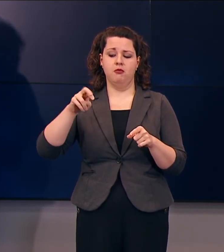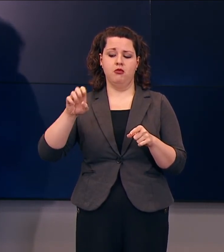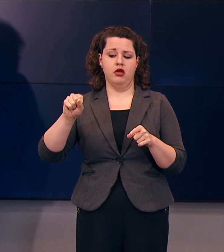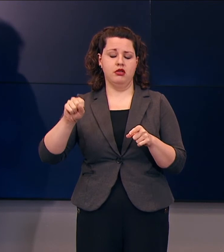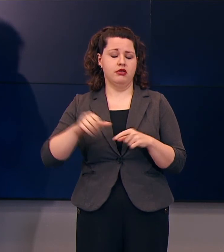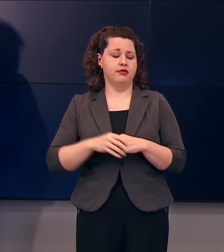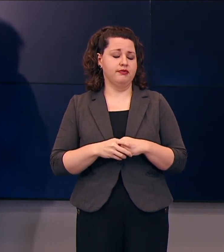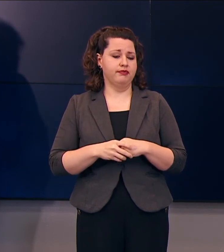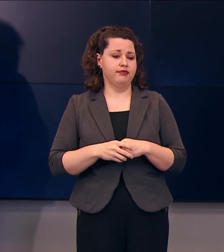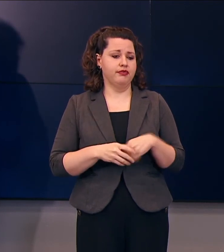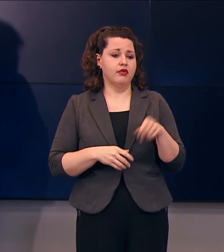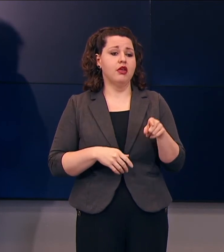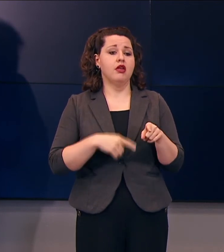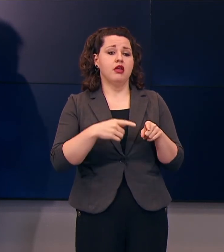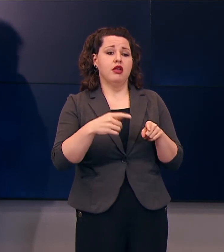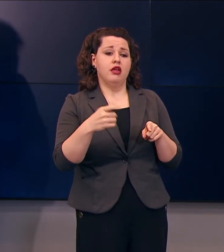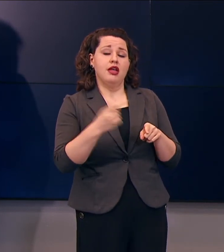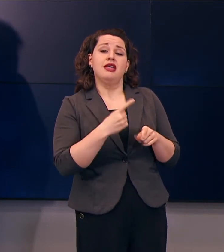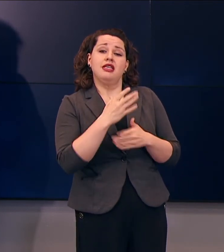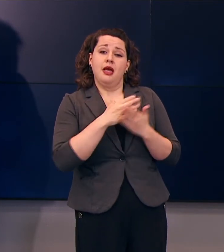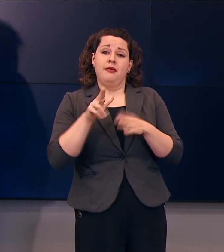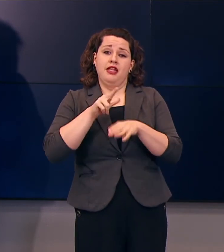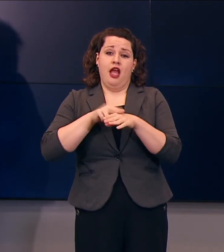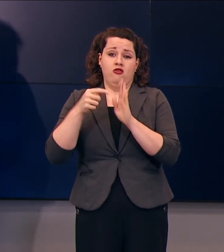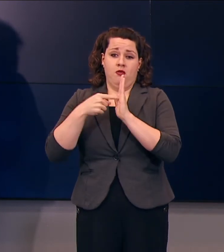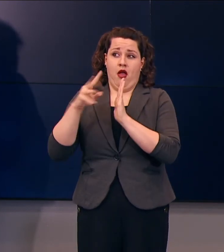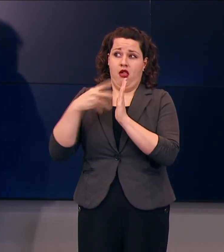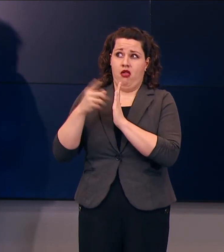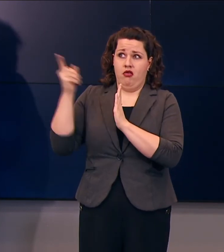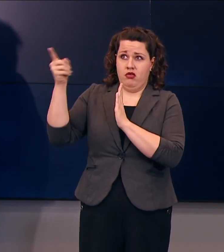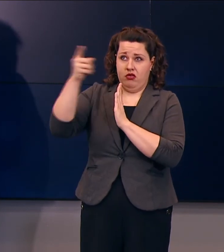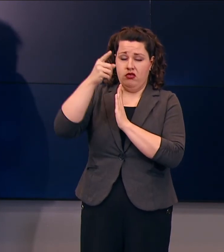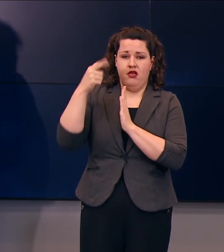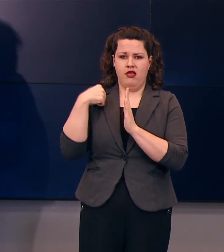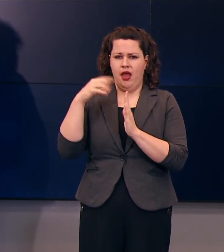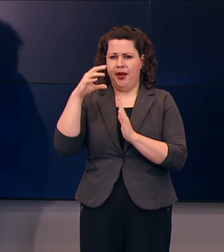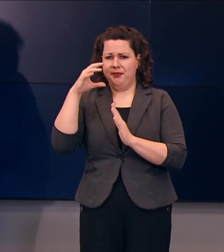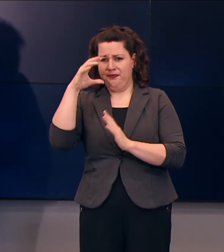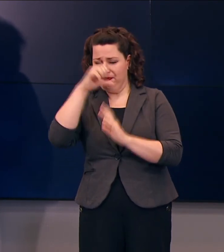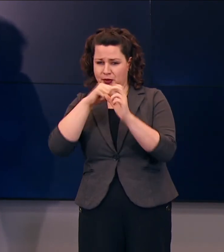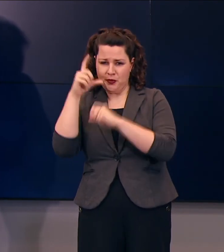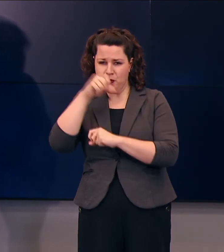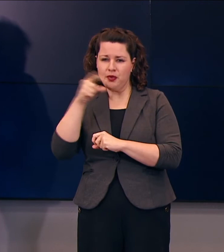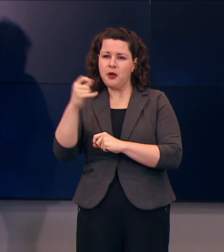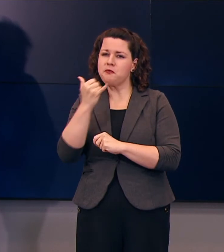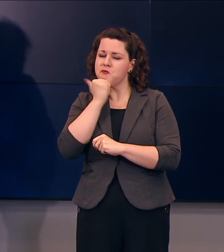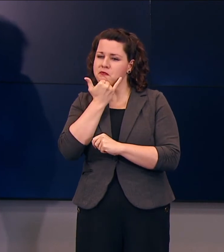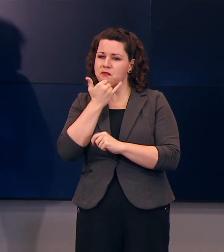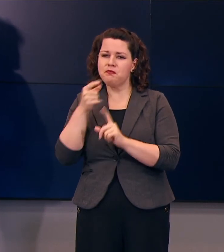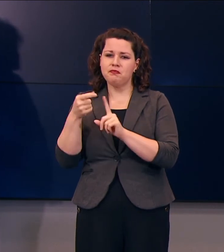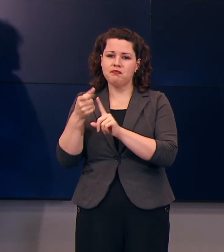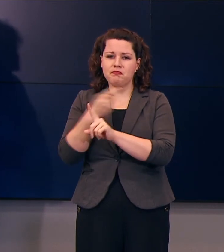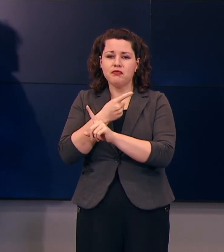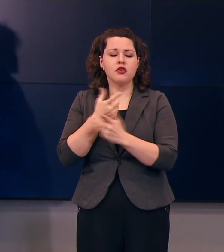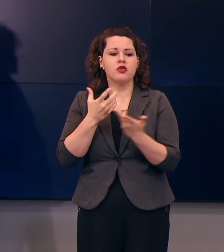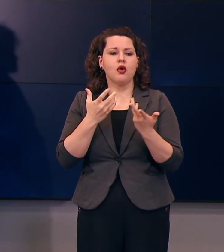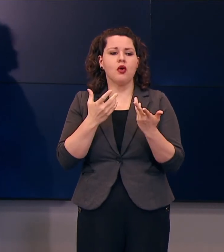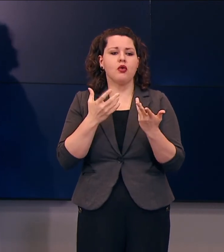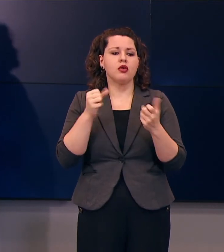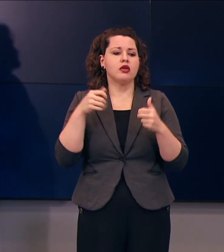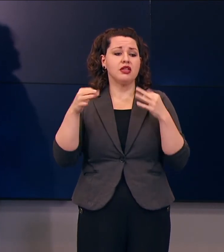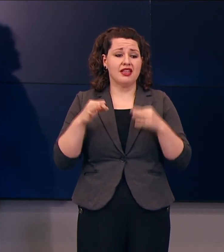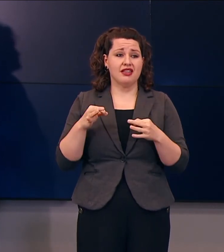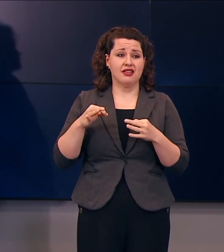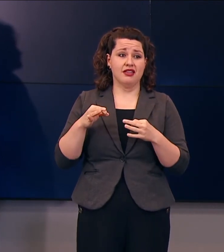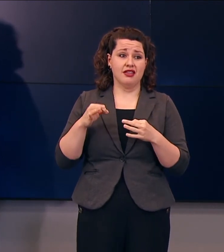the assumptions in some of the national models have been mistaken or off, can someone explain why it took until April